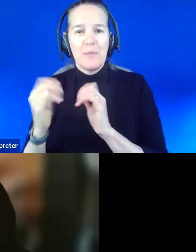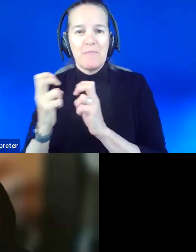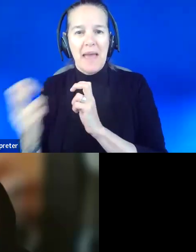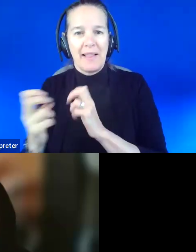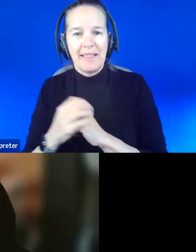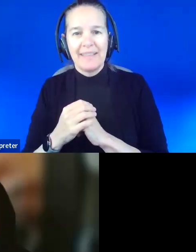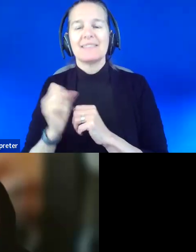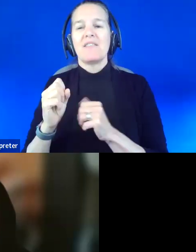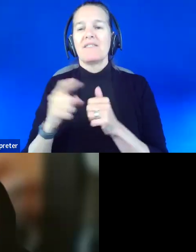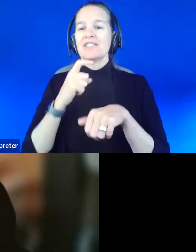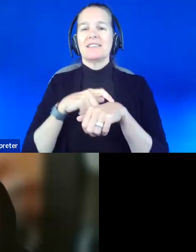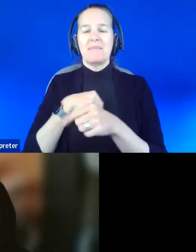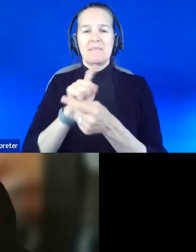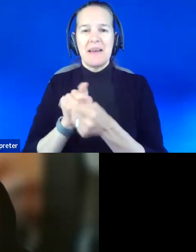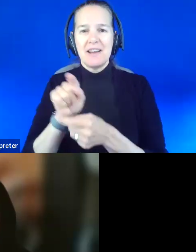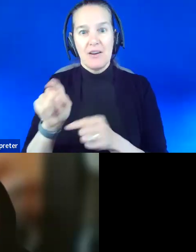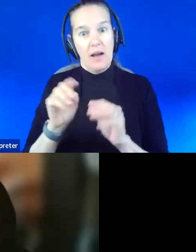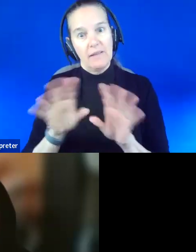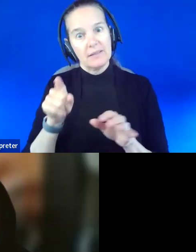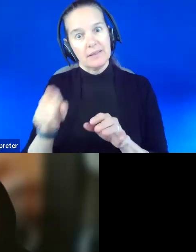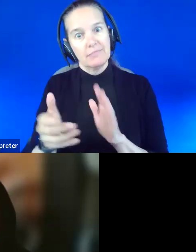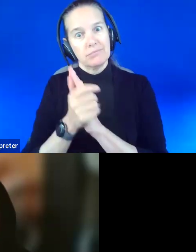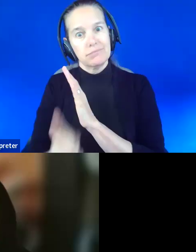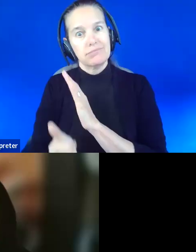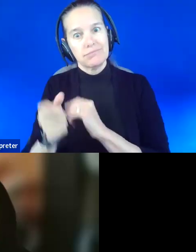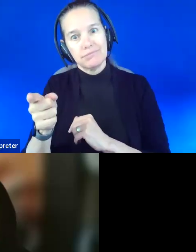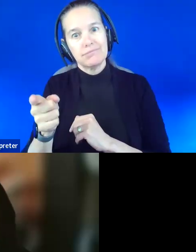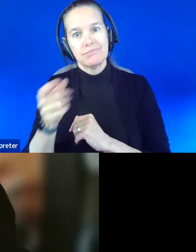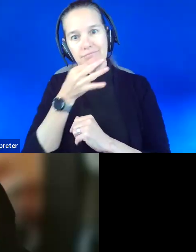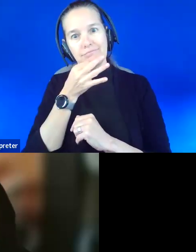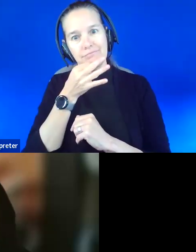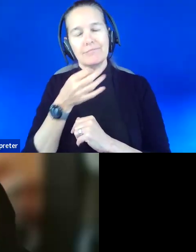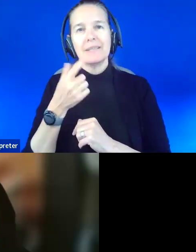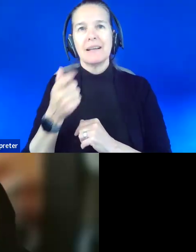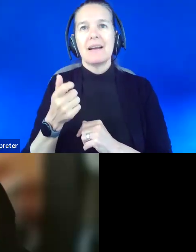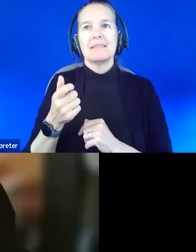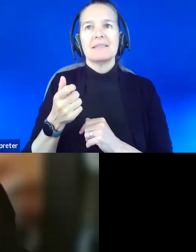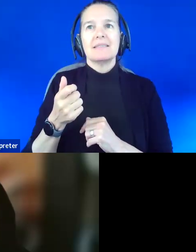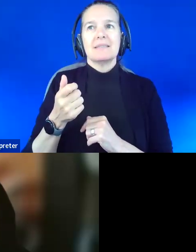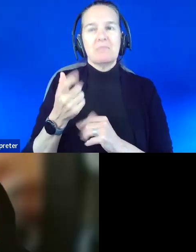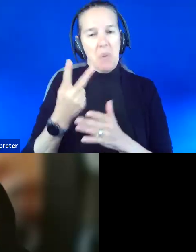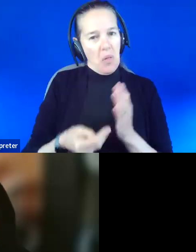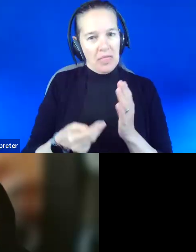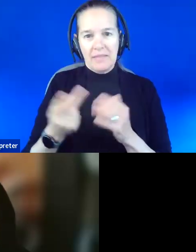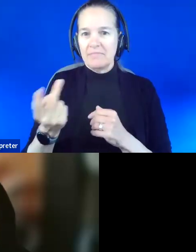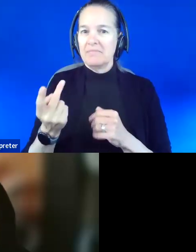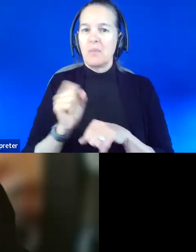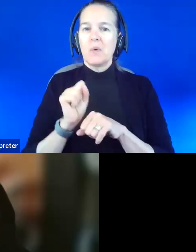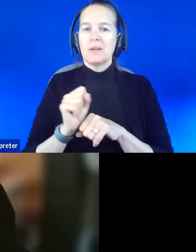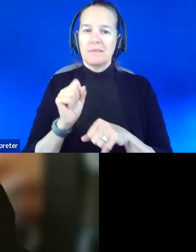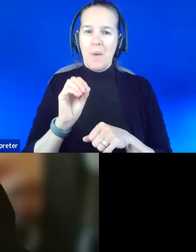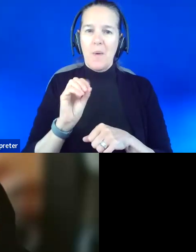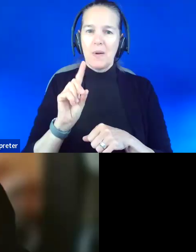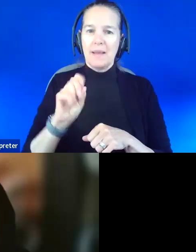time I got to meet her. And obviously she did very well because we both ended up at ODEP, and we've actually